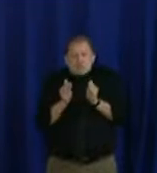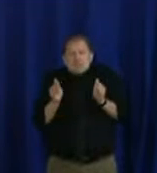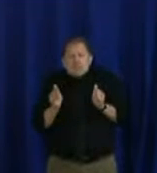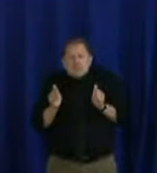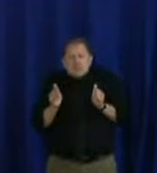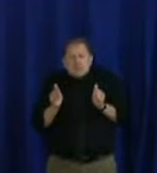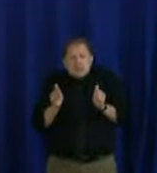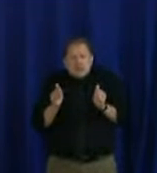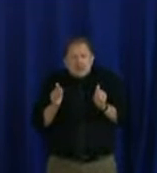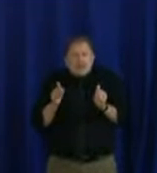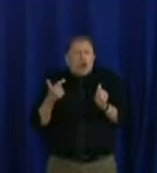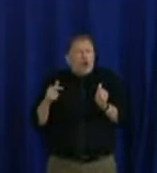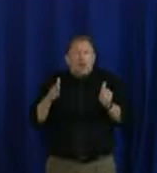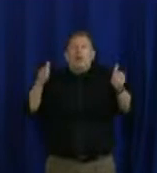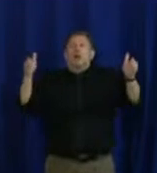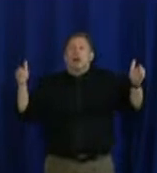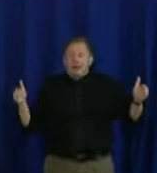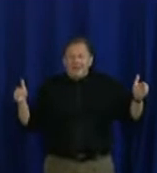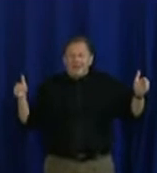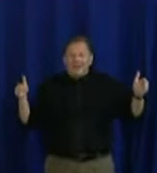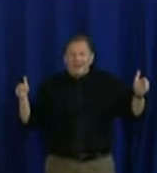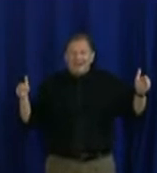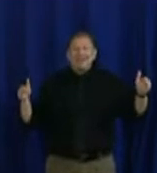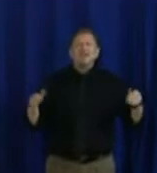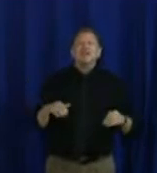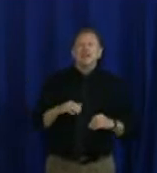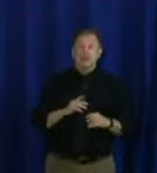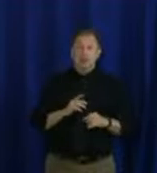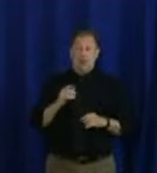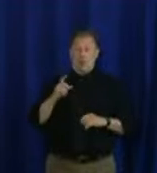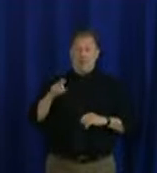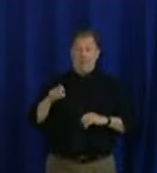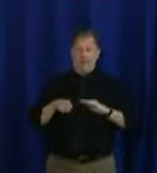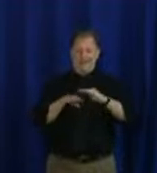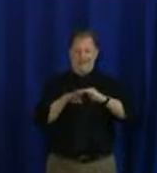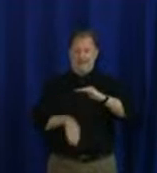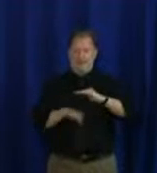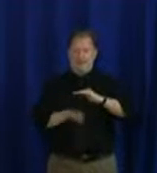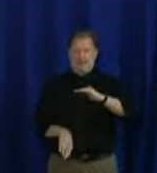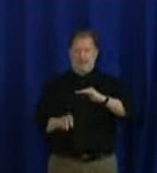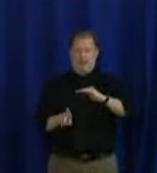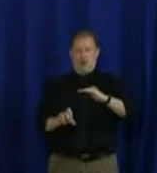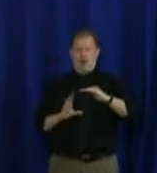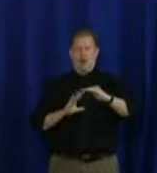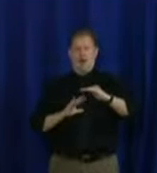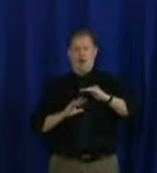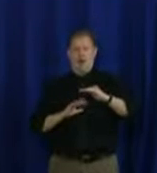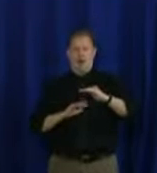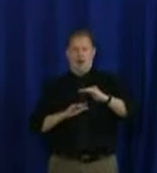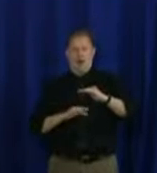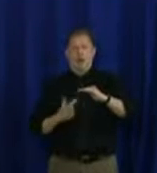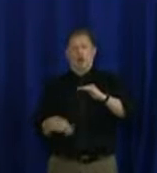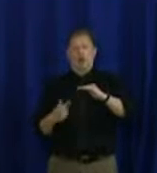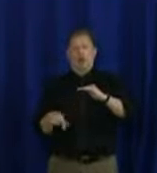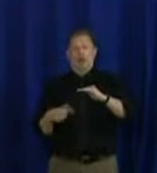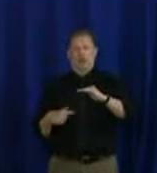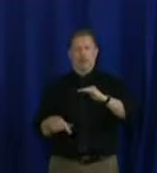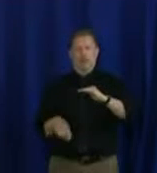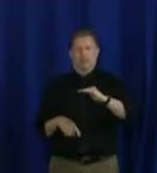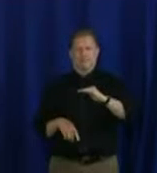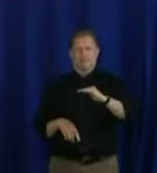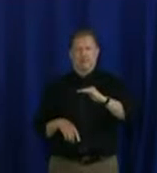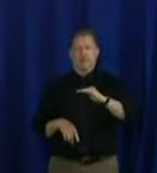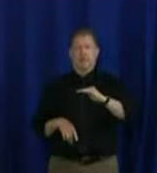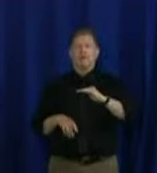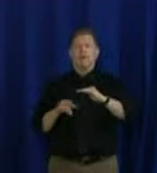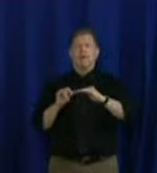like to continue to reopen, but we need that case number on the decline and really down below 100. If we see